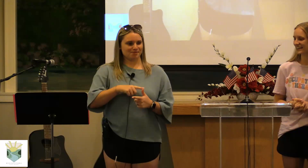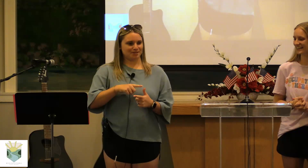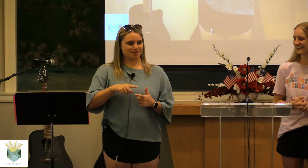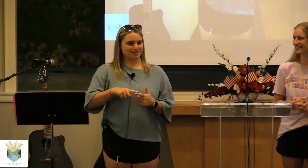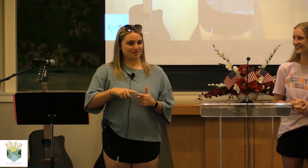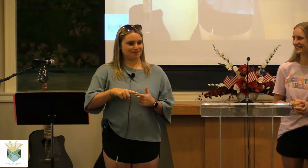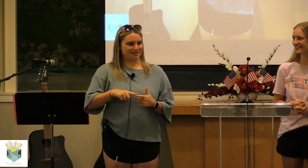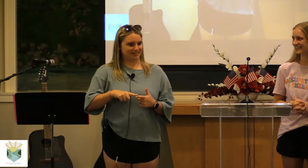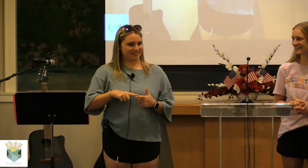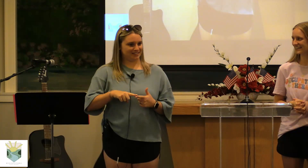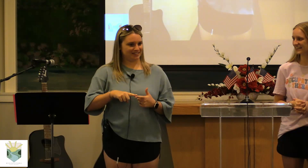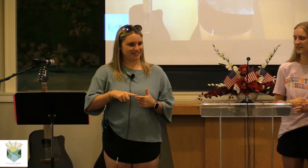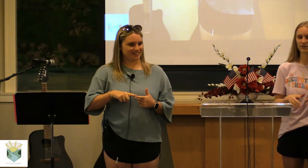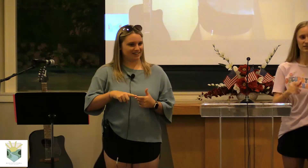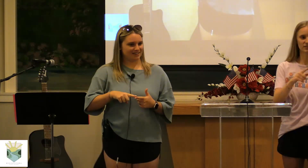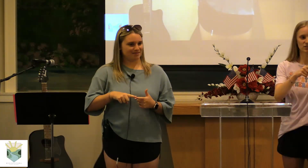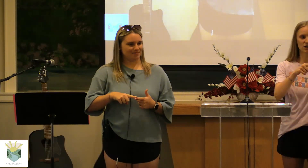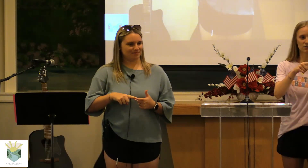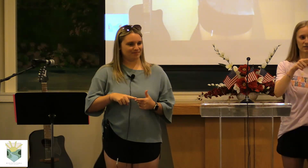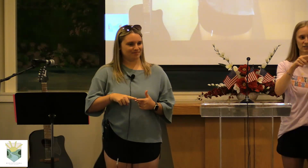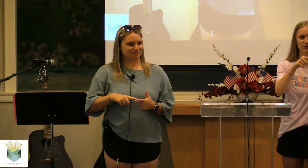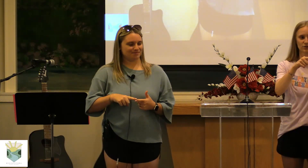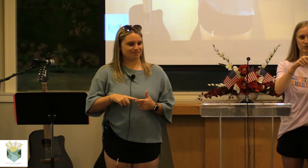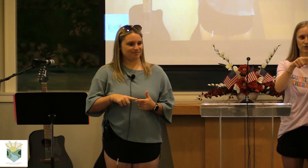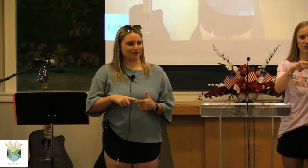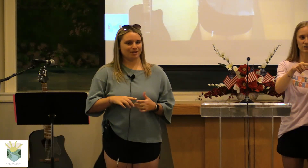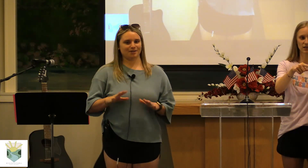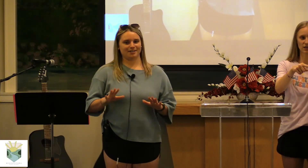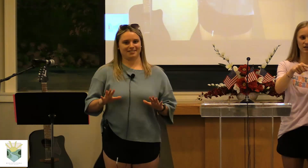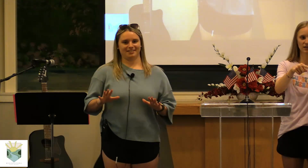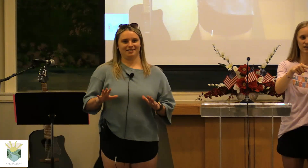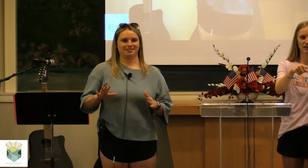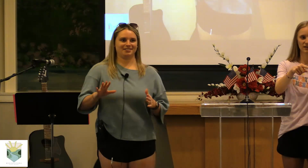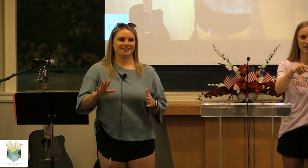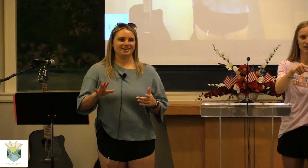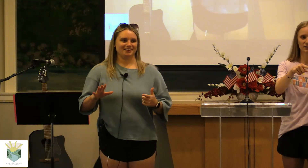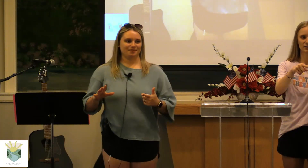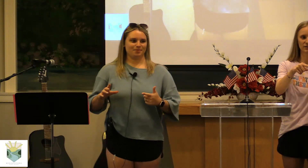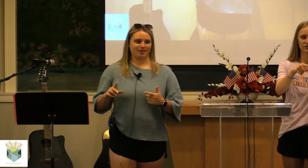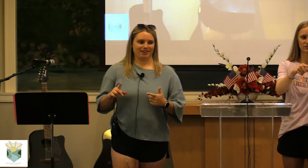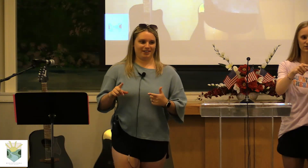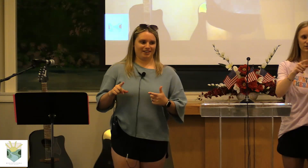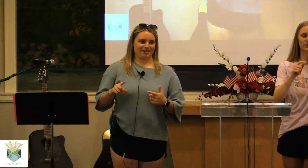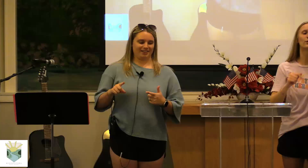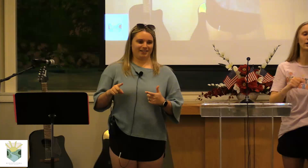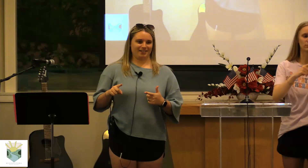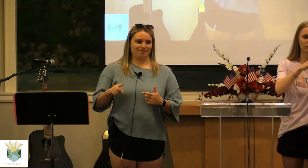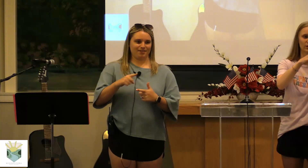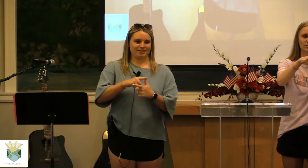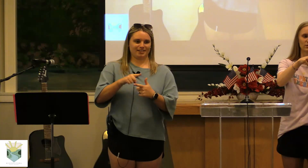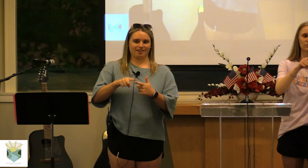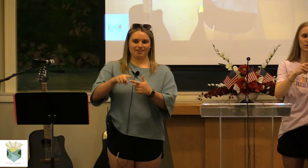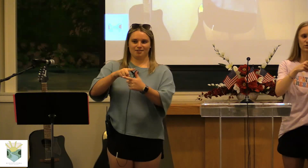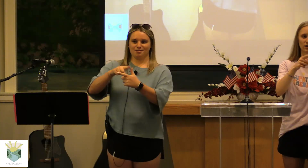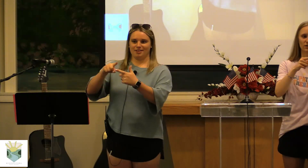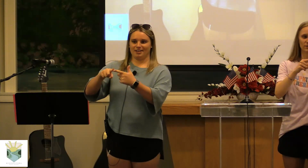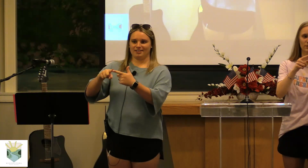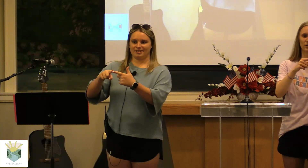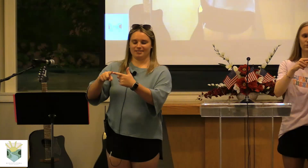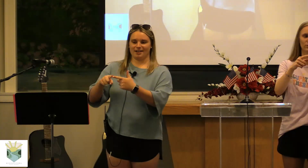one is which. Is this first floor? Only Grayson knows. But if he's telling you this, that means